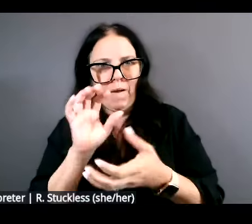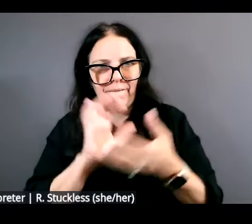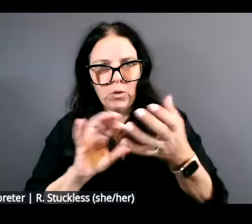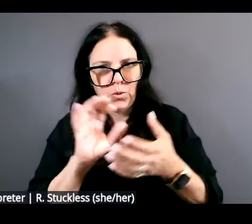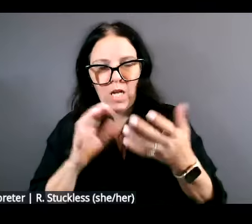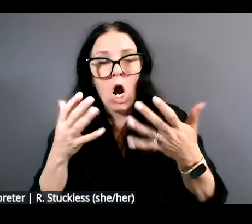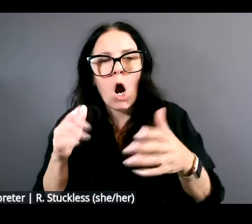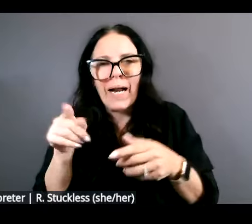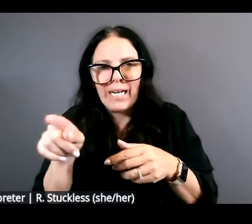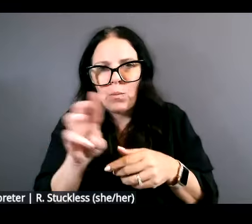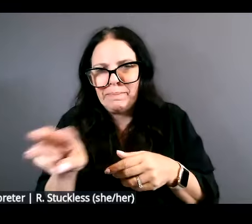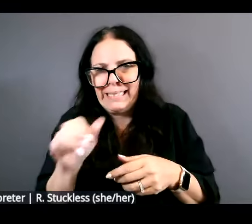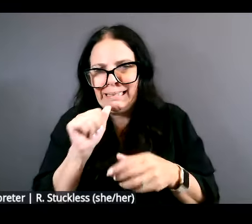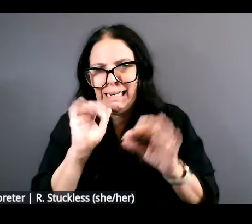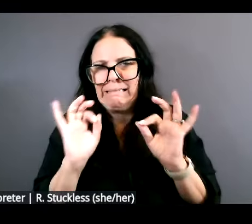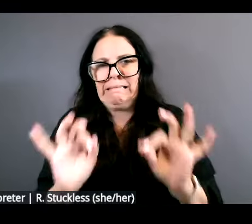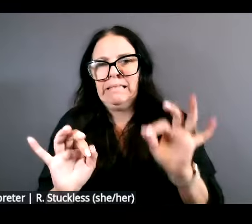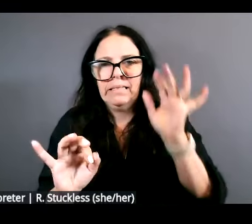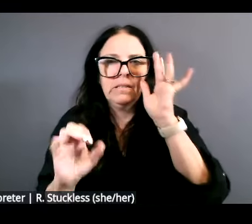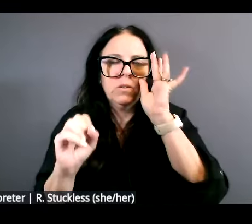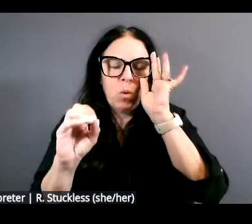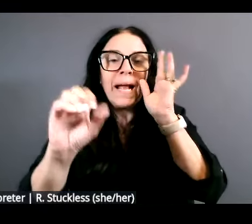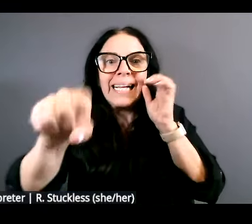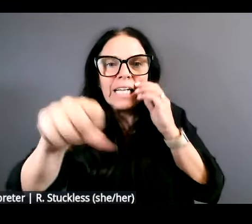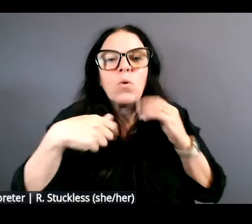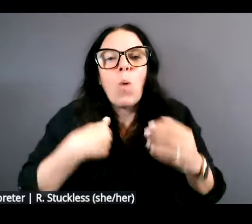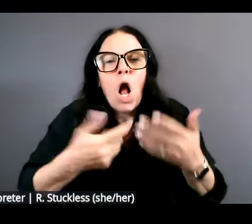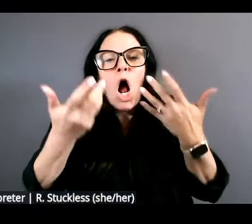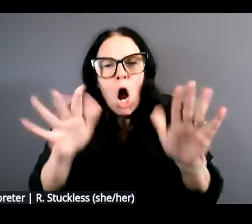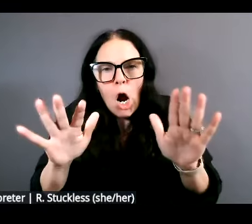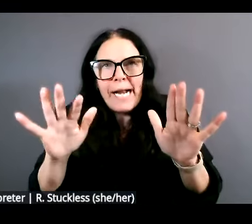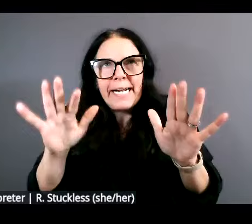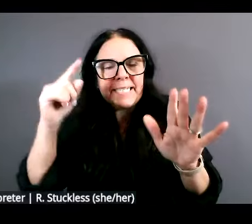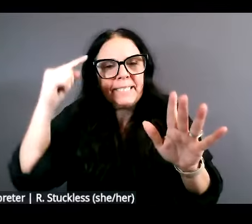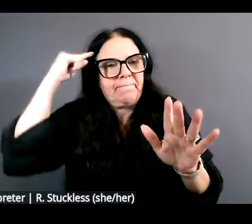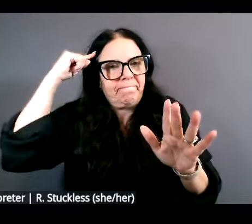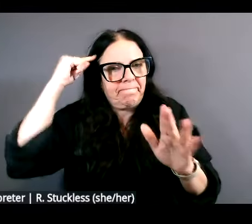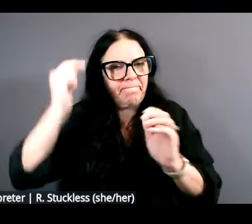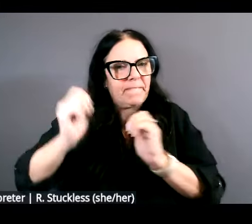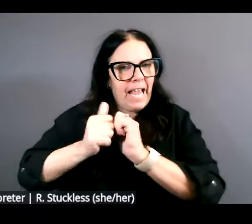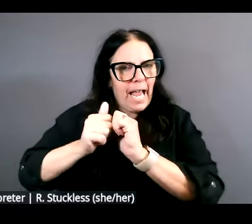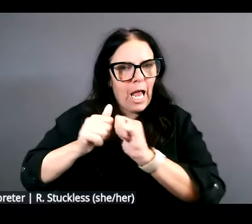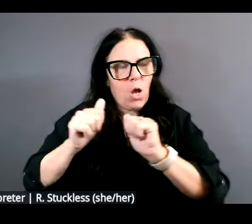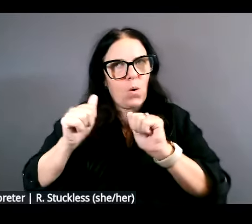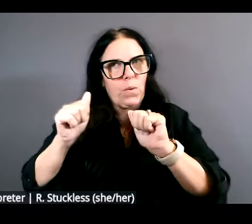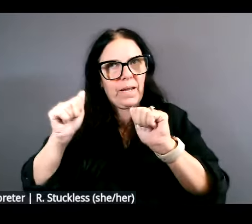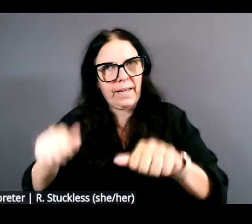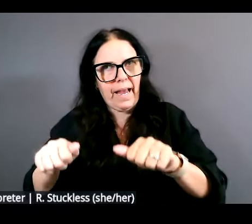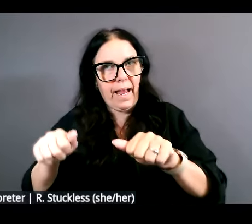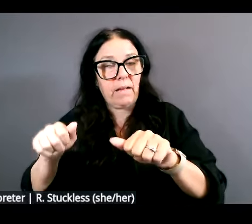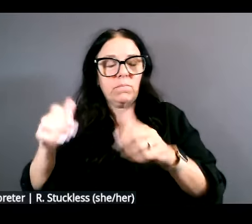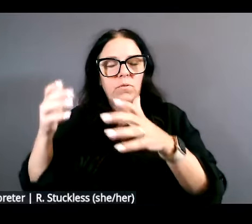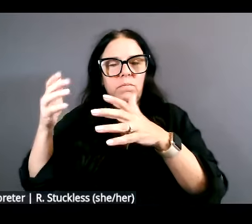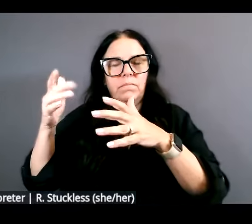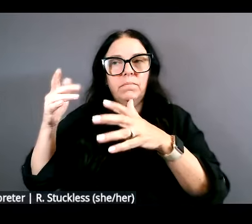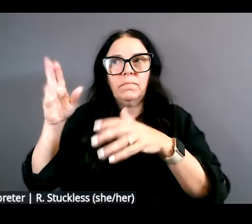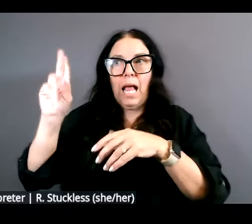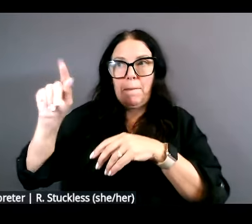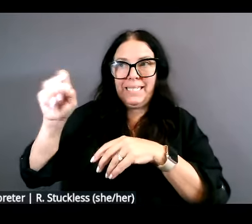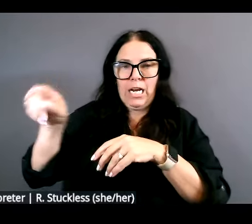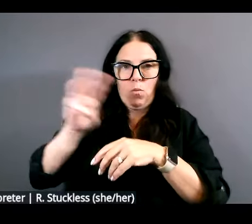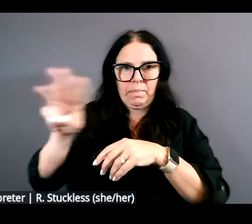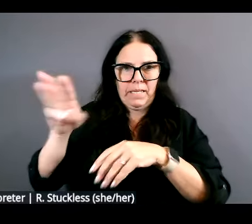is. So we are already working on kind of in general updating the board's website just to make it more user